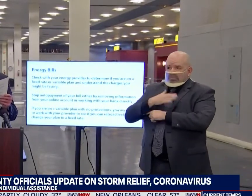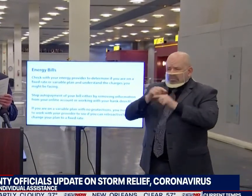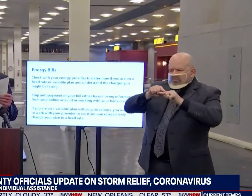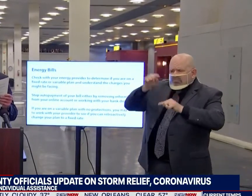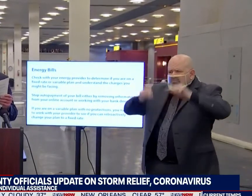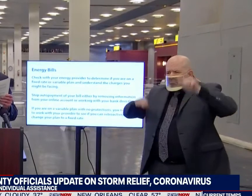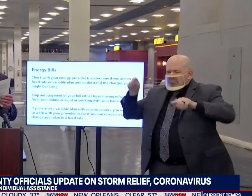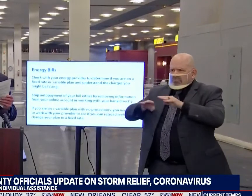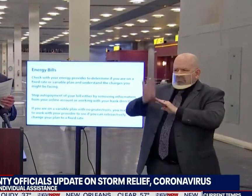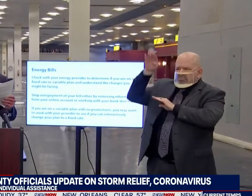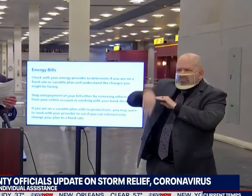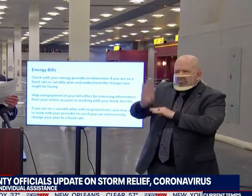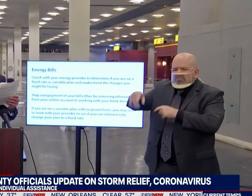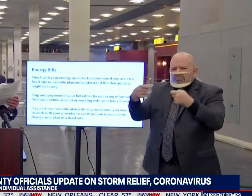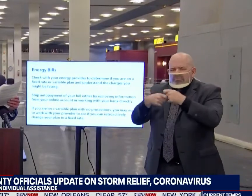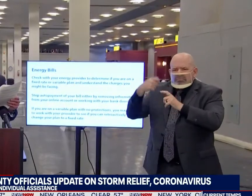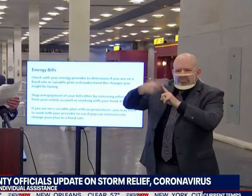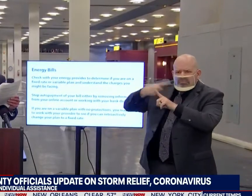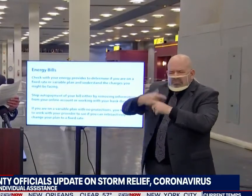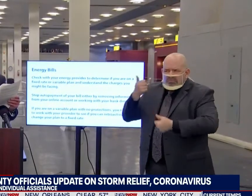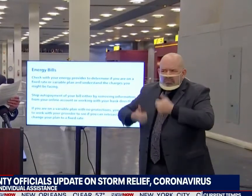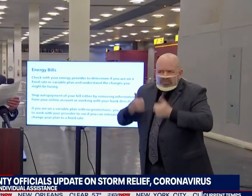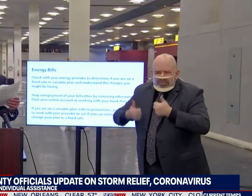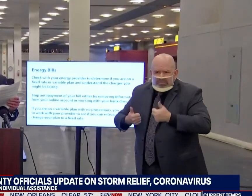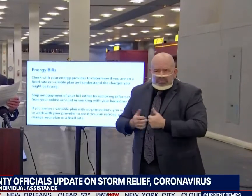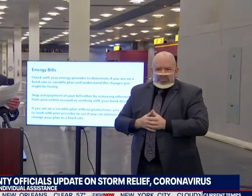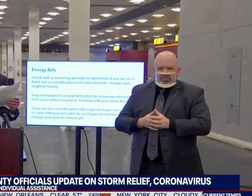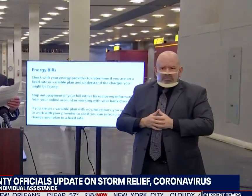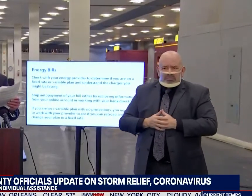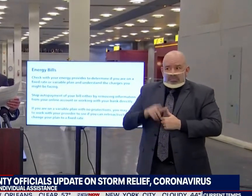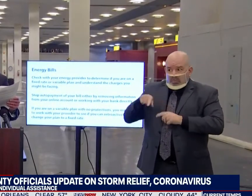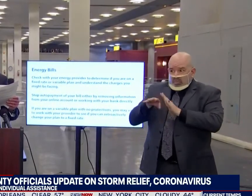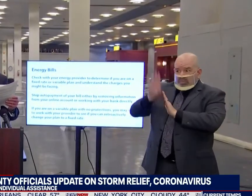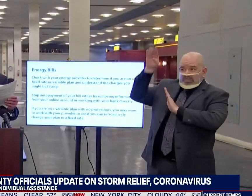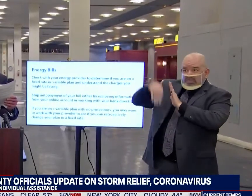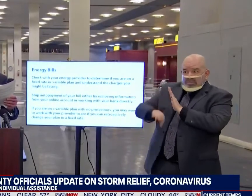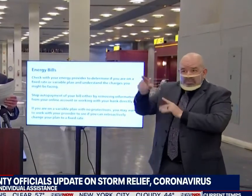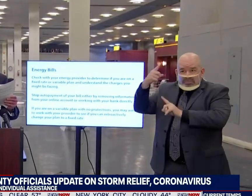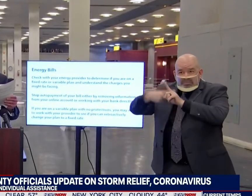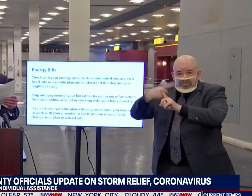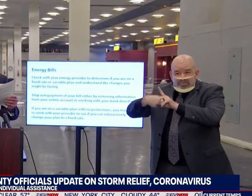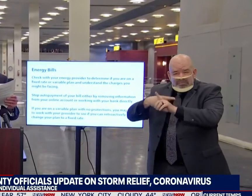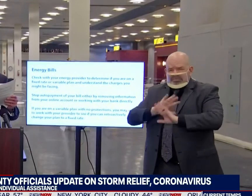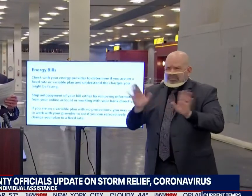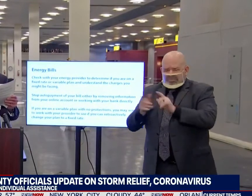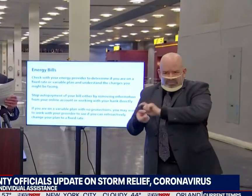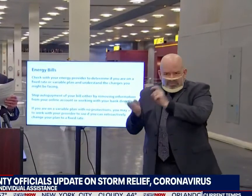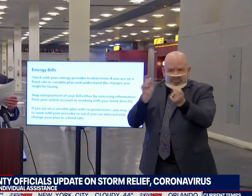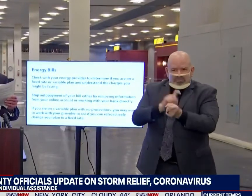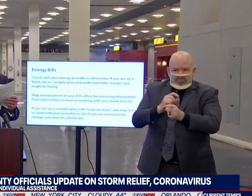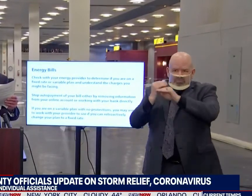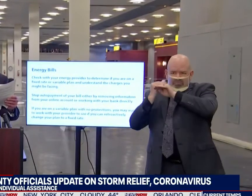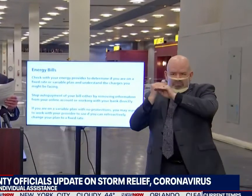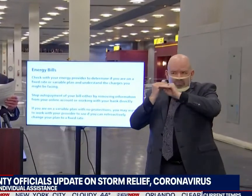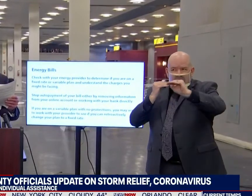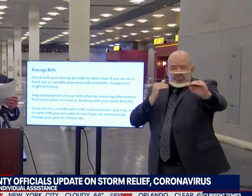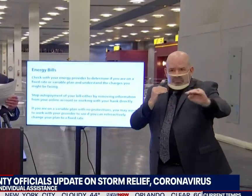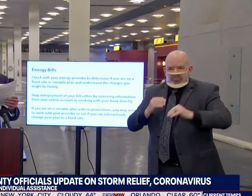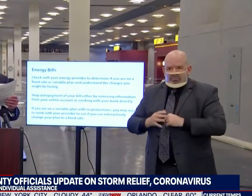are obviously a lot worse than others. They're all bad, but some are worse than others. Um then